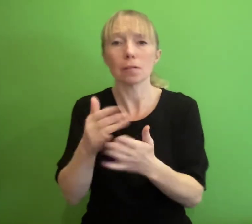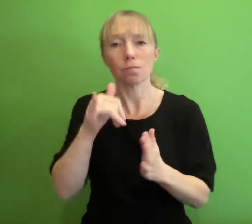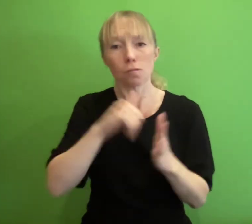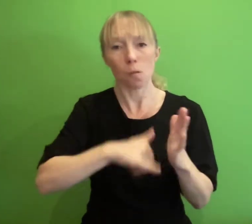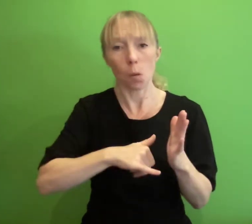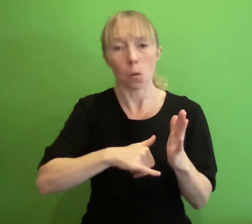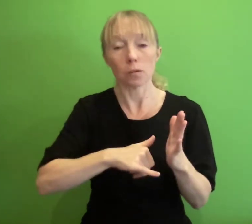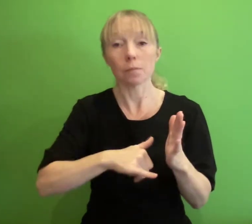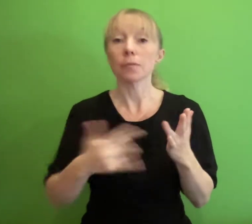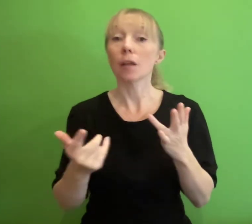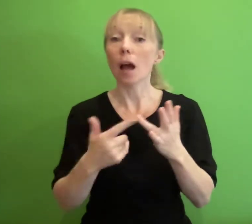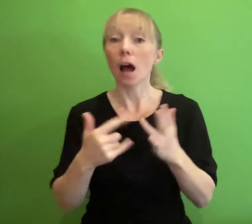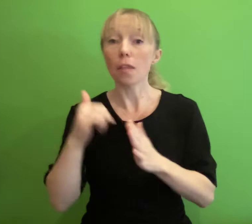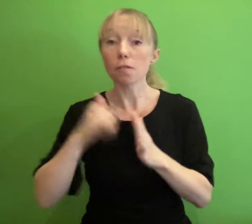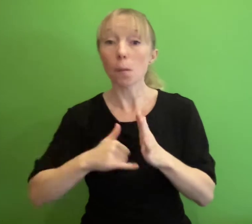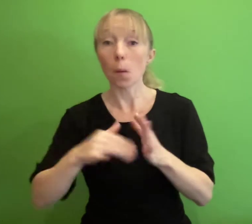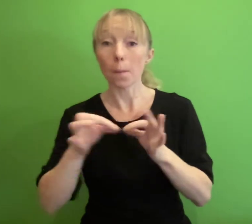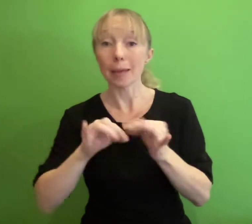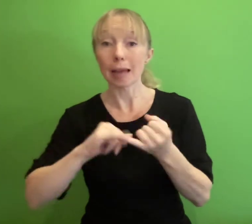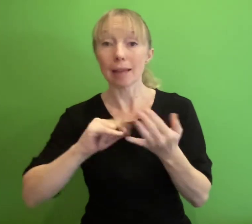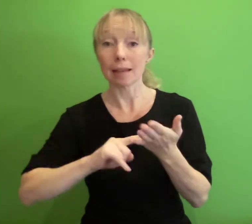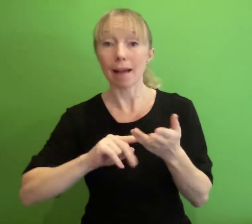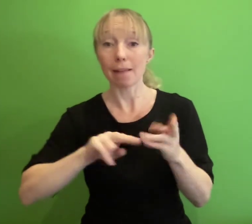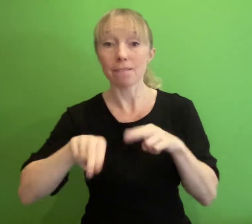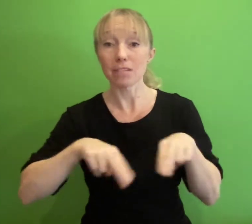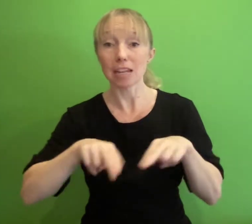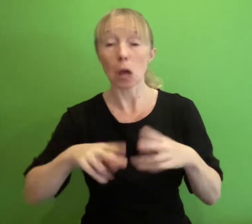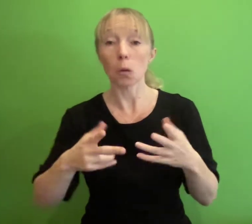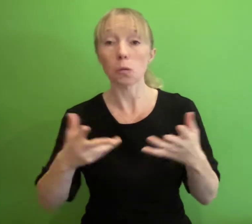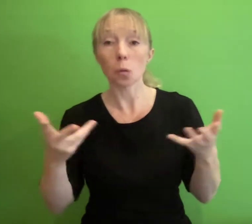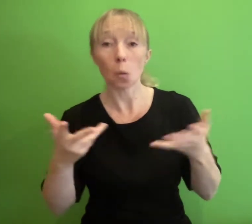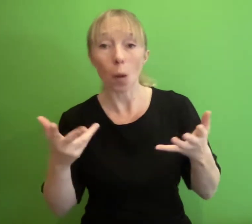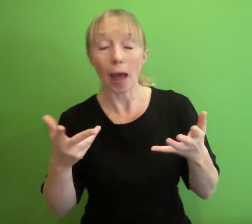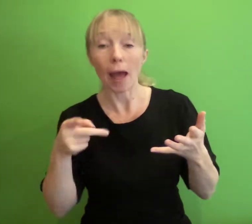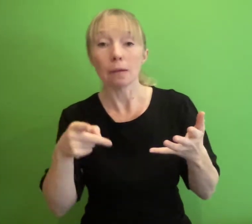other report BSL videos can be found at